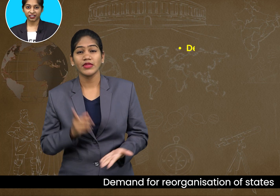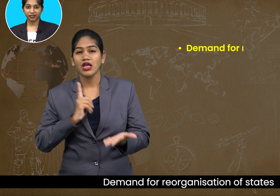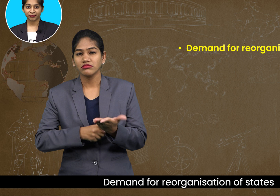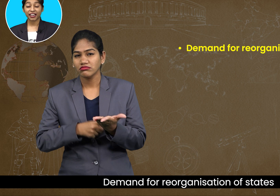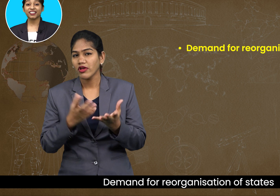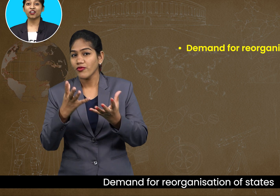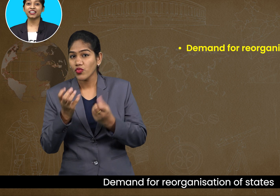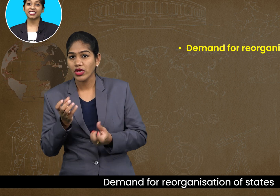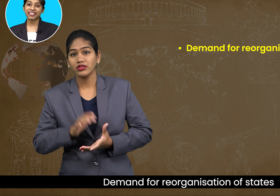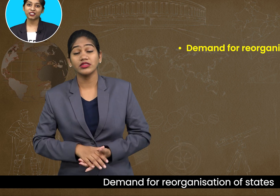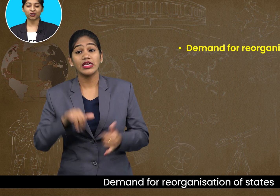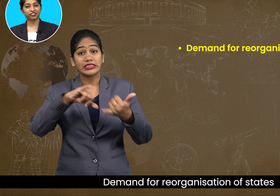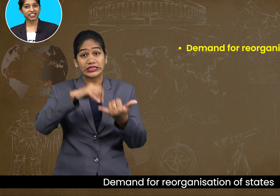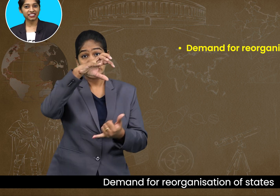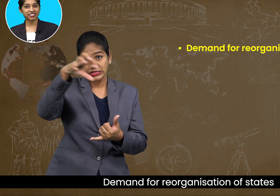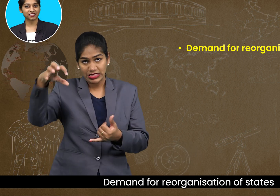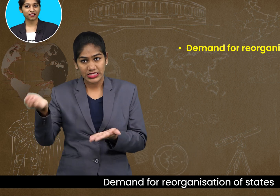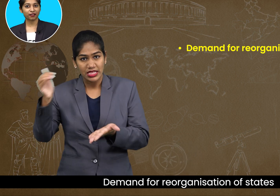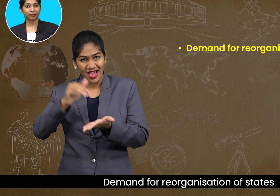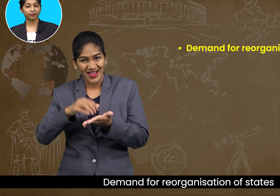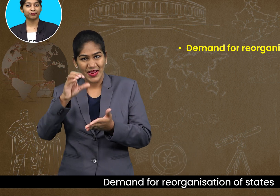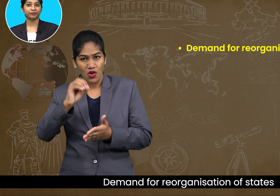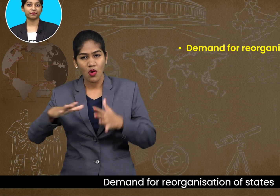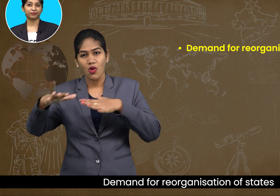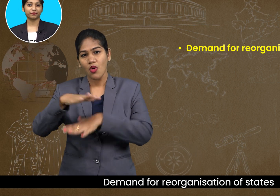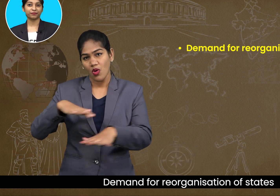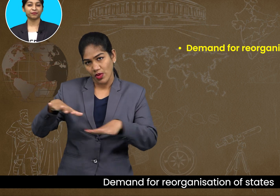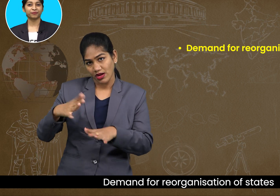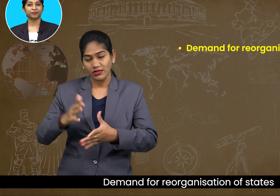demand for reorganization of states,